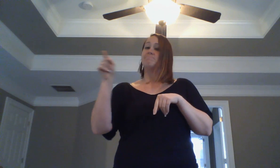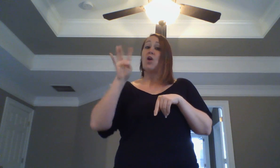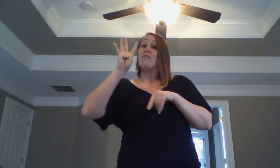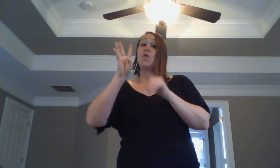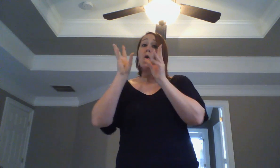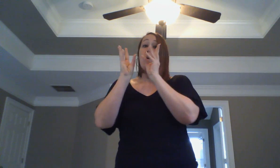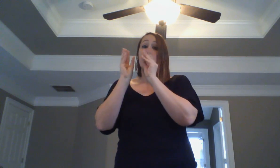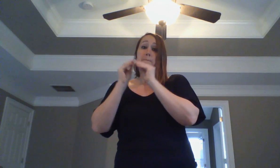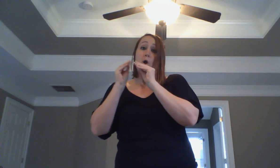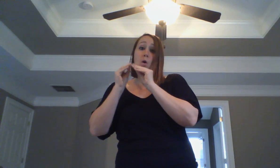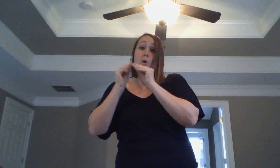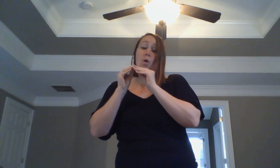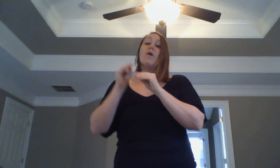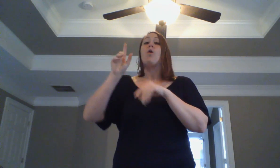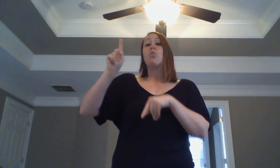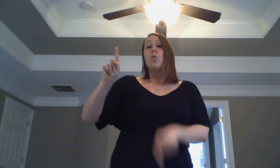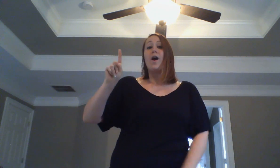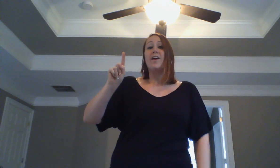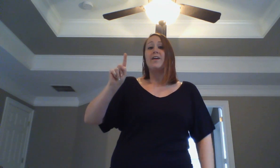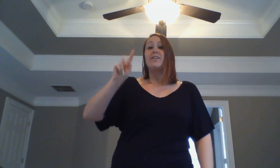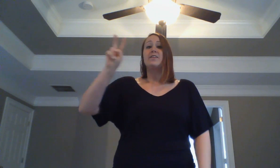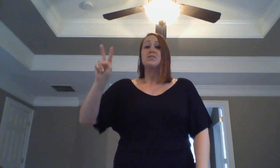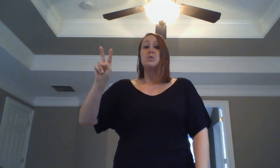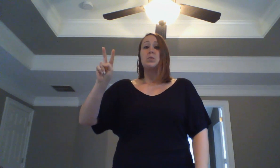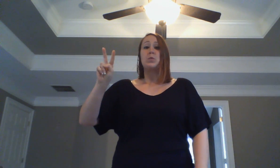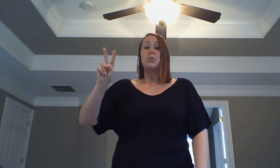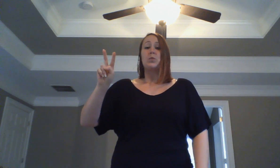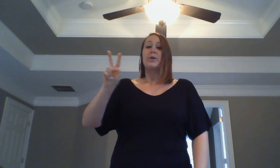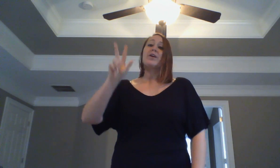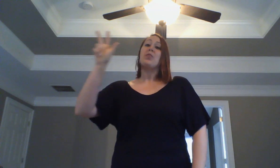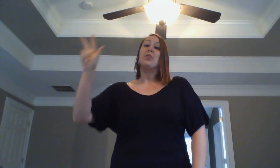go 1, 2, 3,